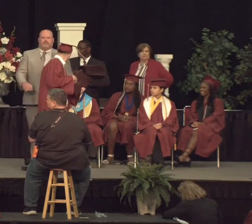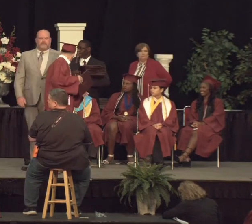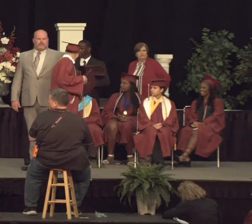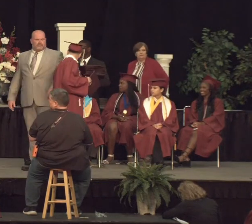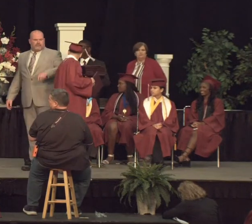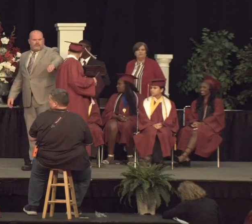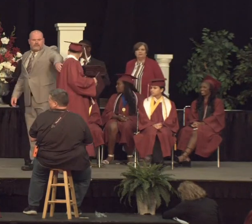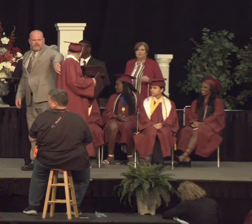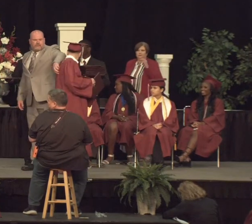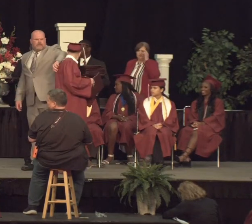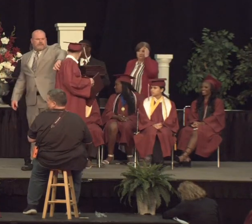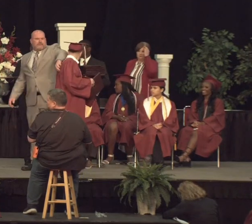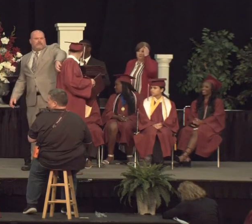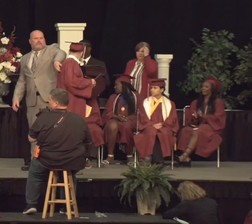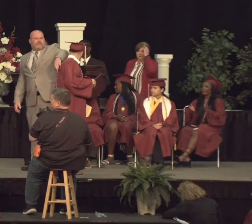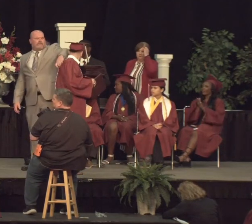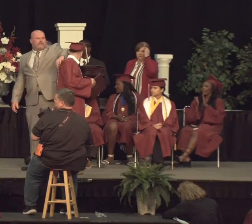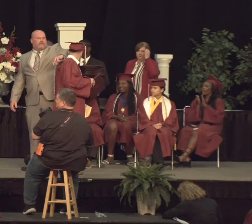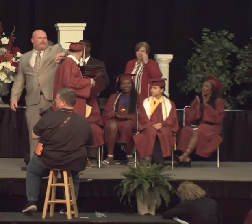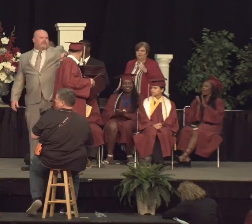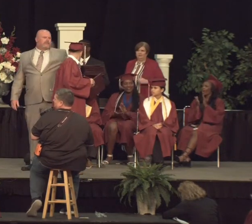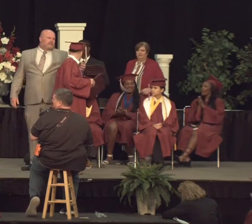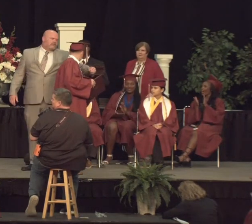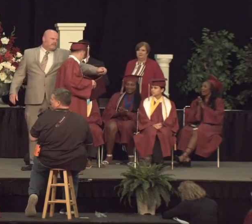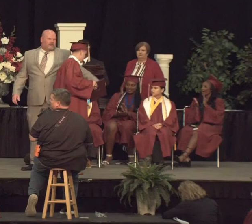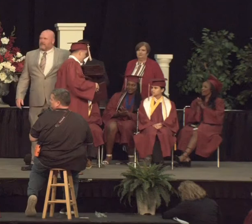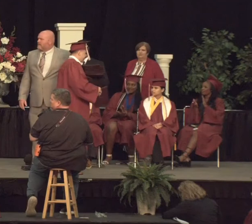Joshua Stokes, magna cum laude.